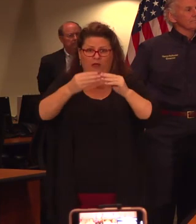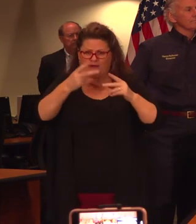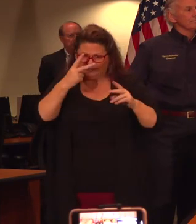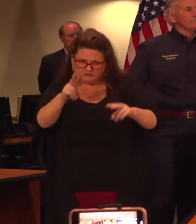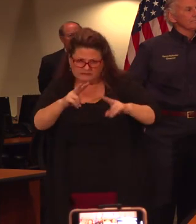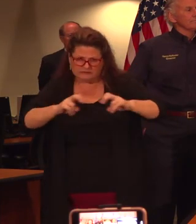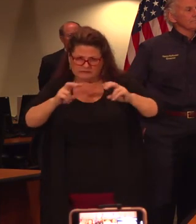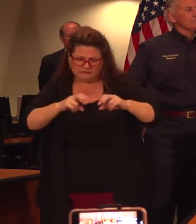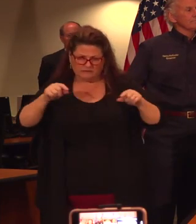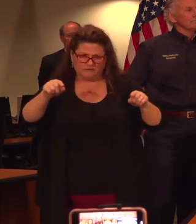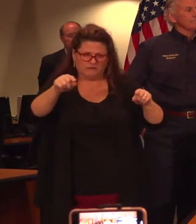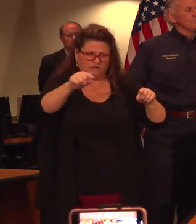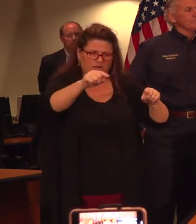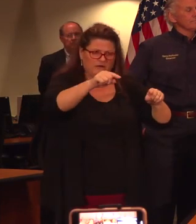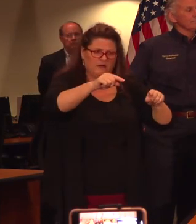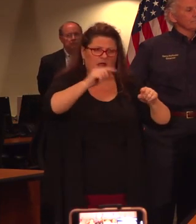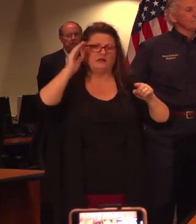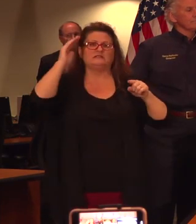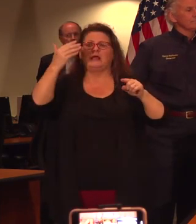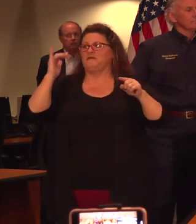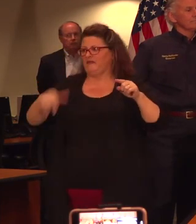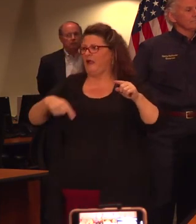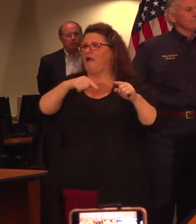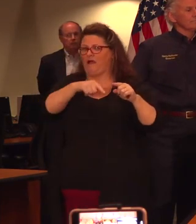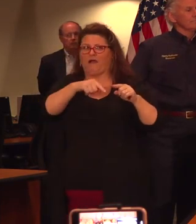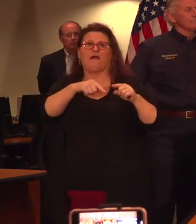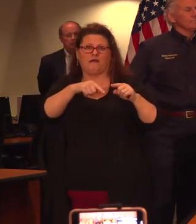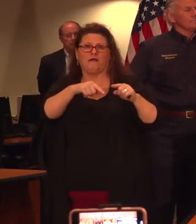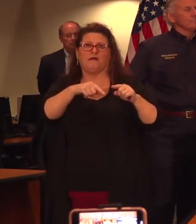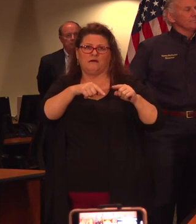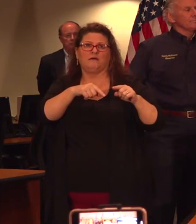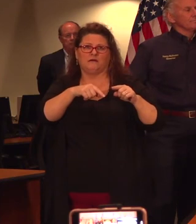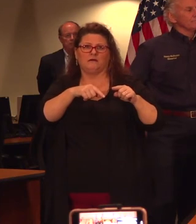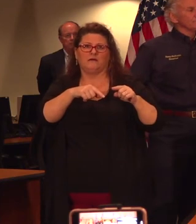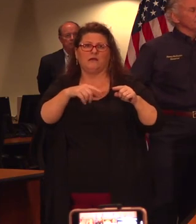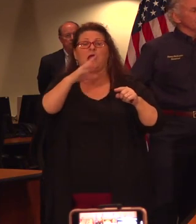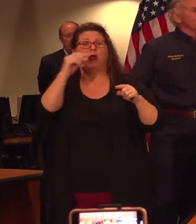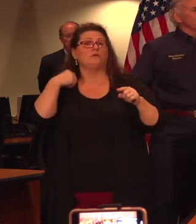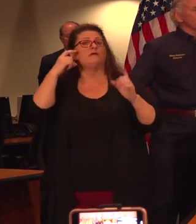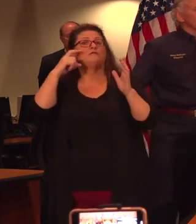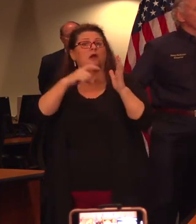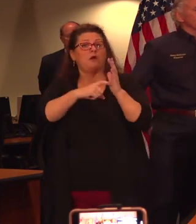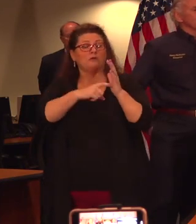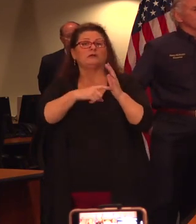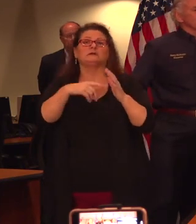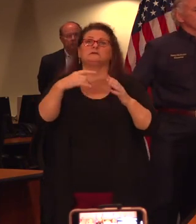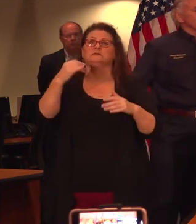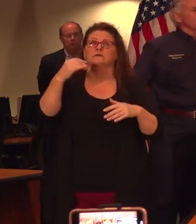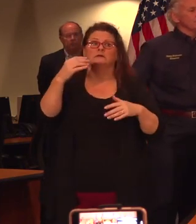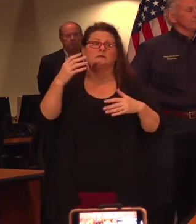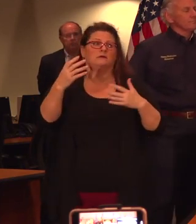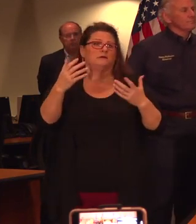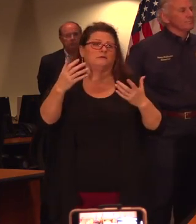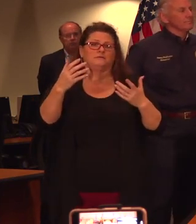and we may reach a point with this new disease that there is actually some ongoing level of activity. Always, it